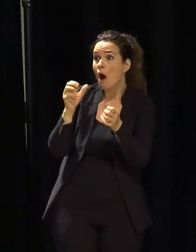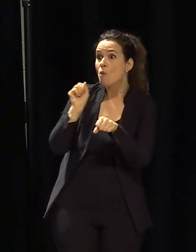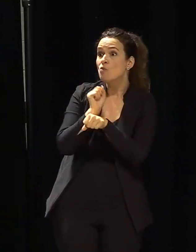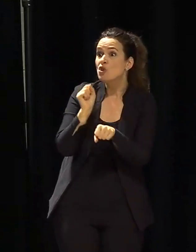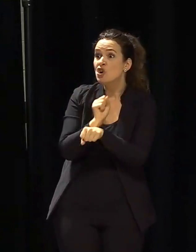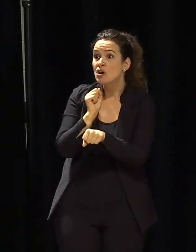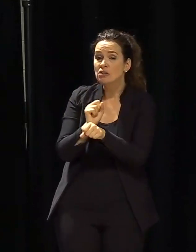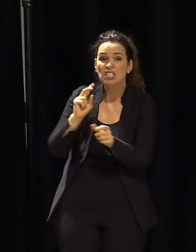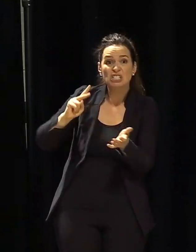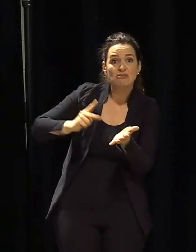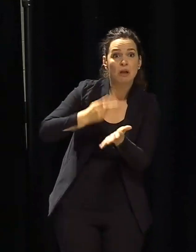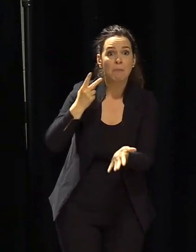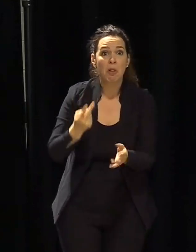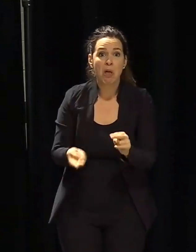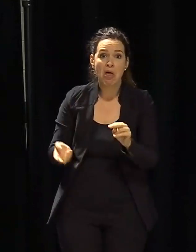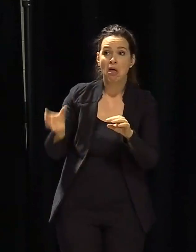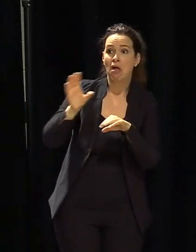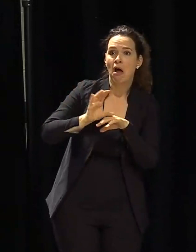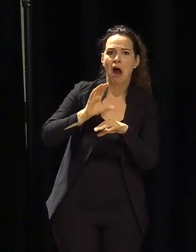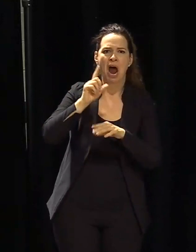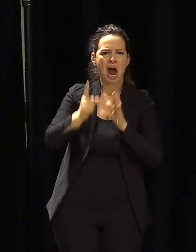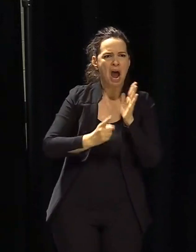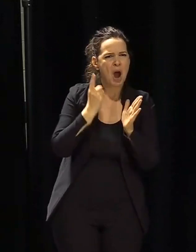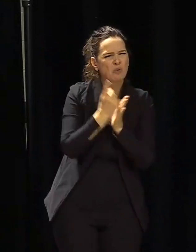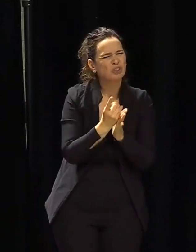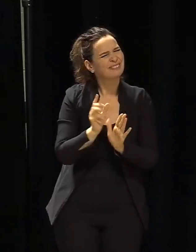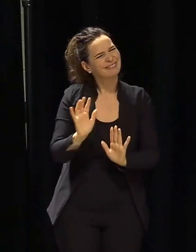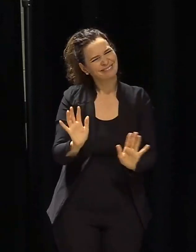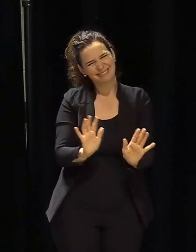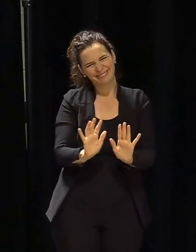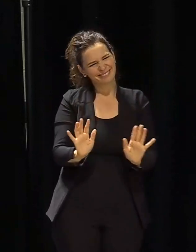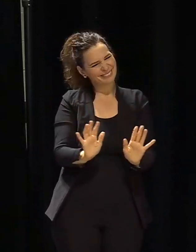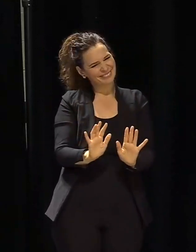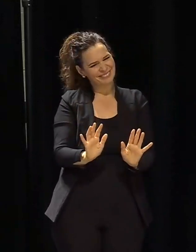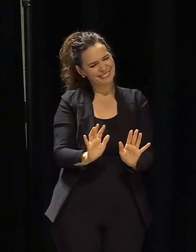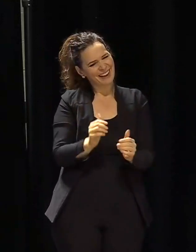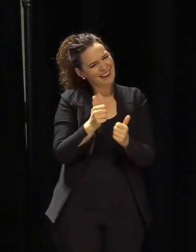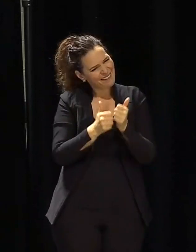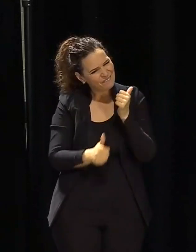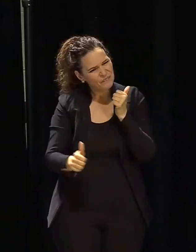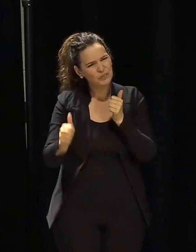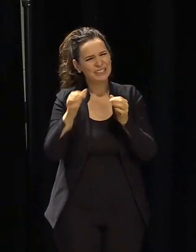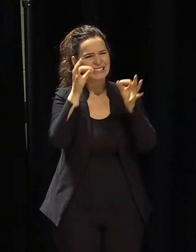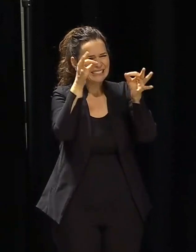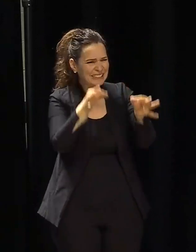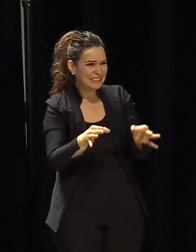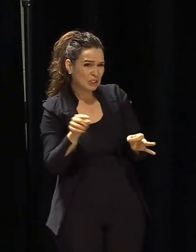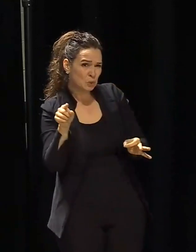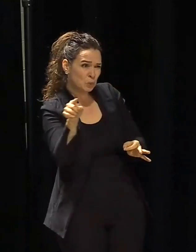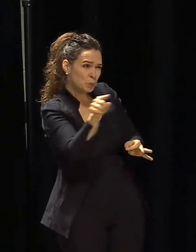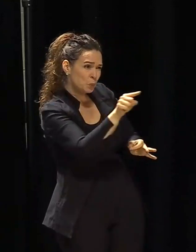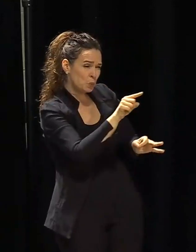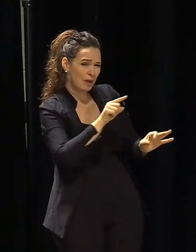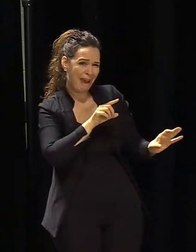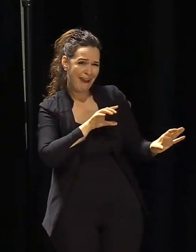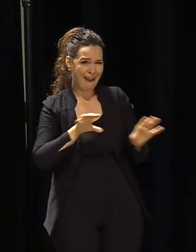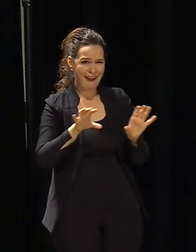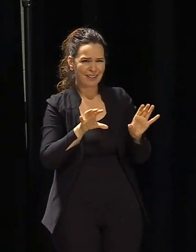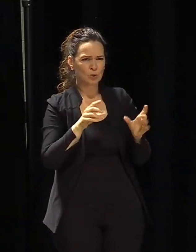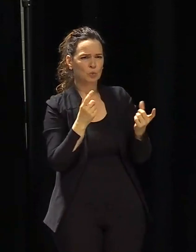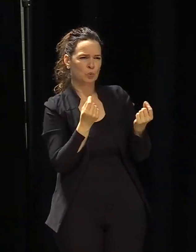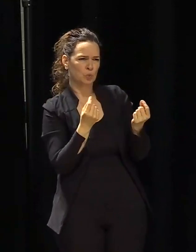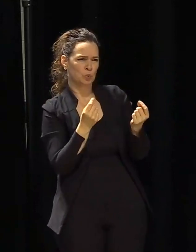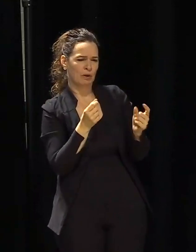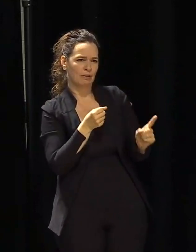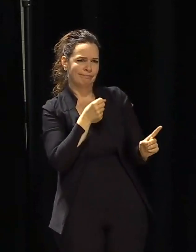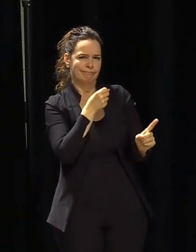every little thing we do to mitigate this has an impact, and it's meaningful. So I think we're going to be out doing a lot of testing in Skaneateles, I